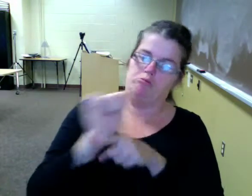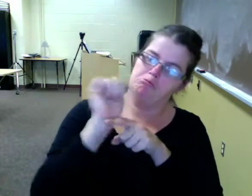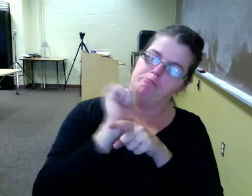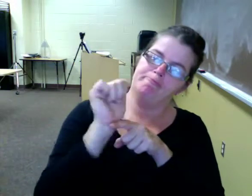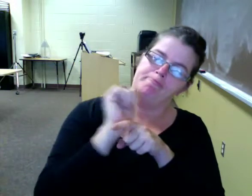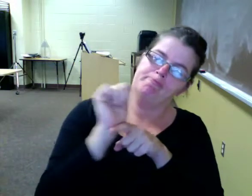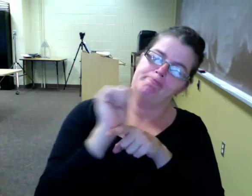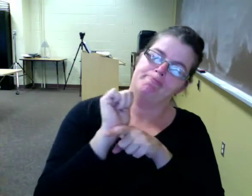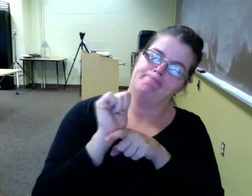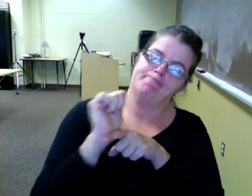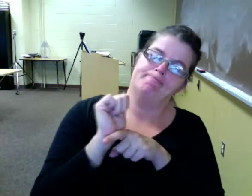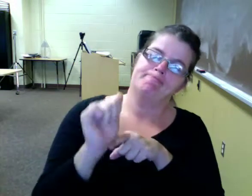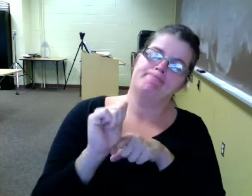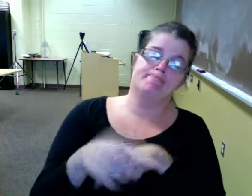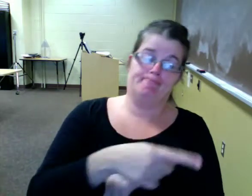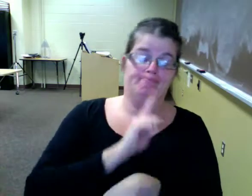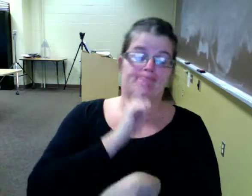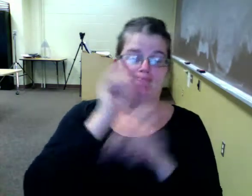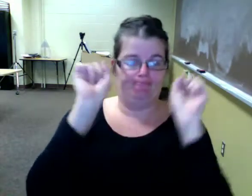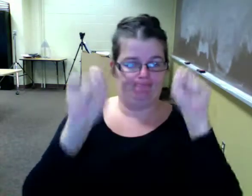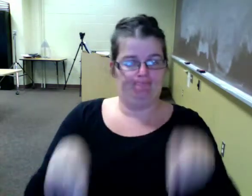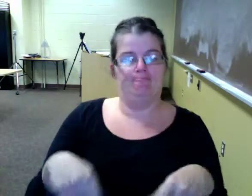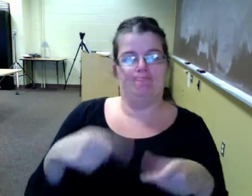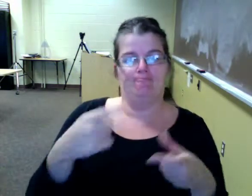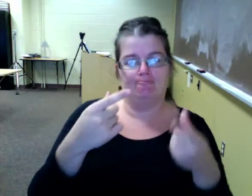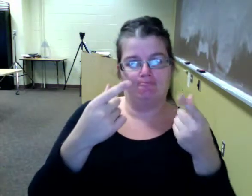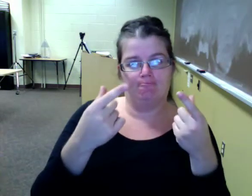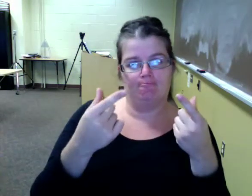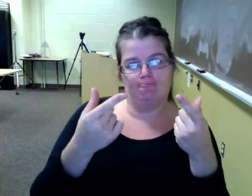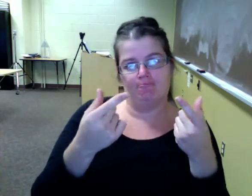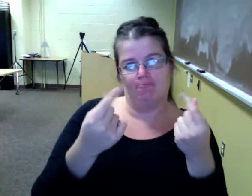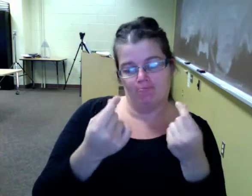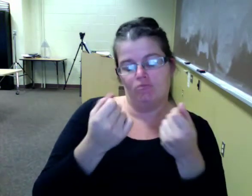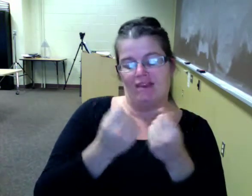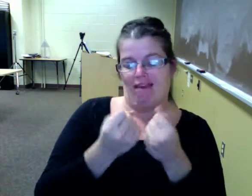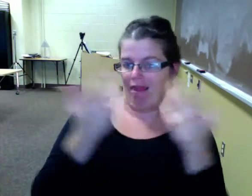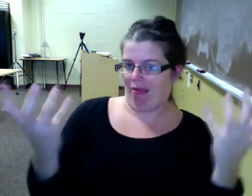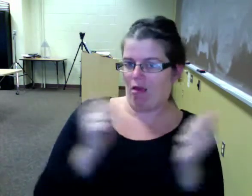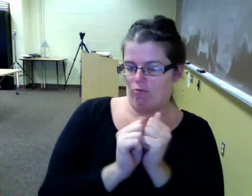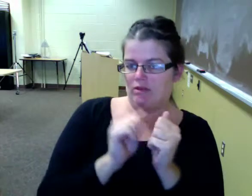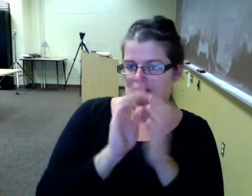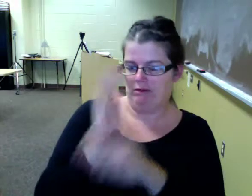could do a lot of things with his hands. He was very, very, very good